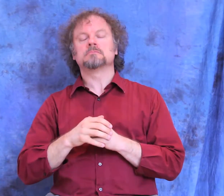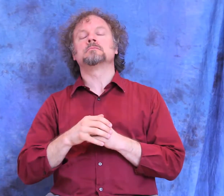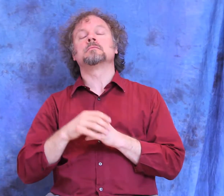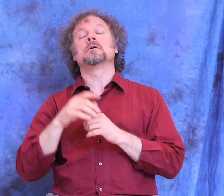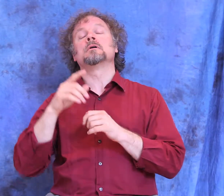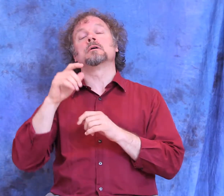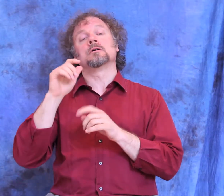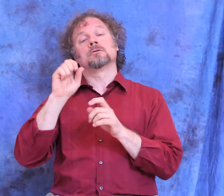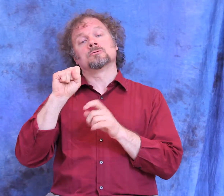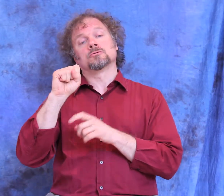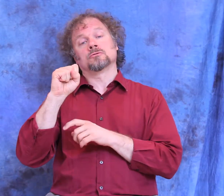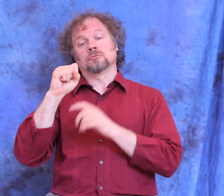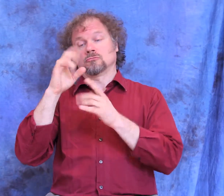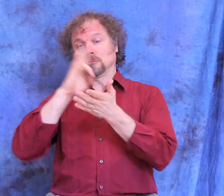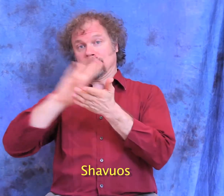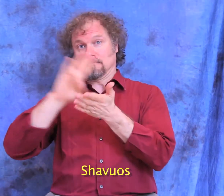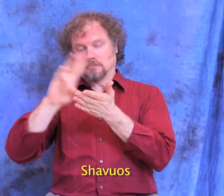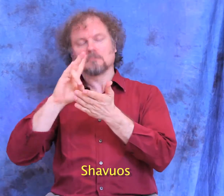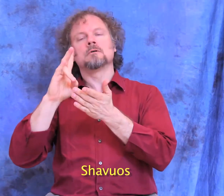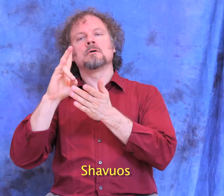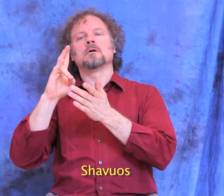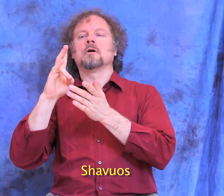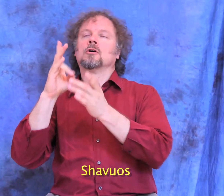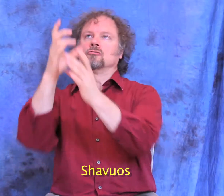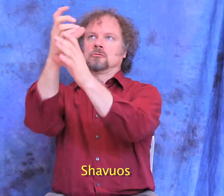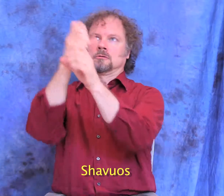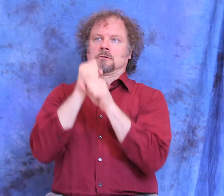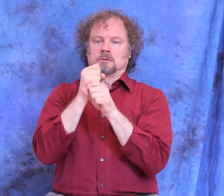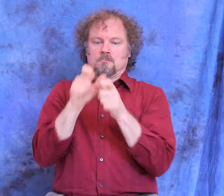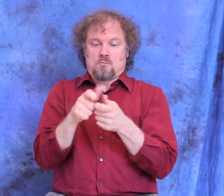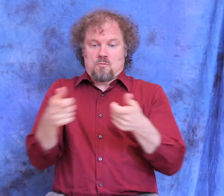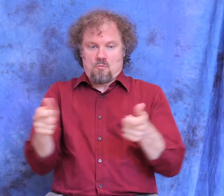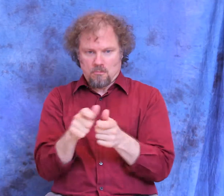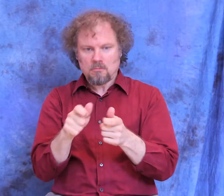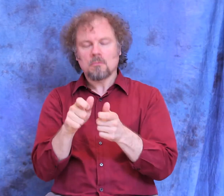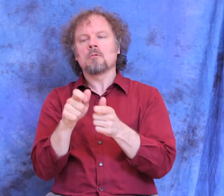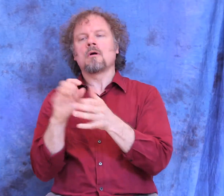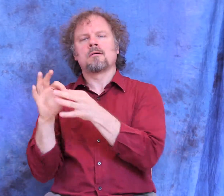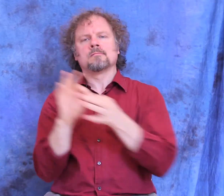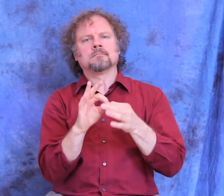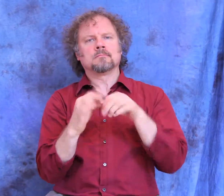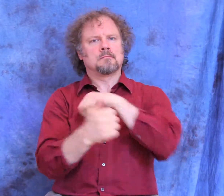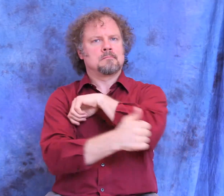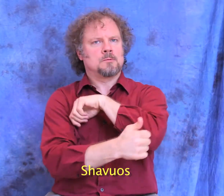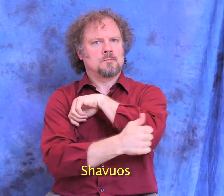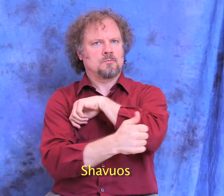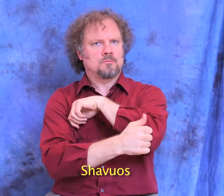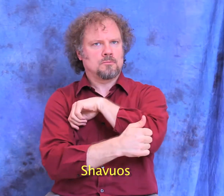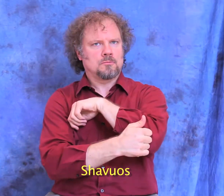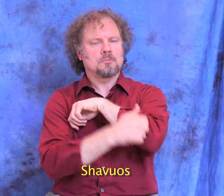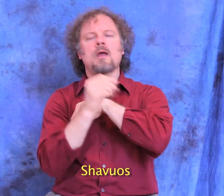Shavuos is the day when the Jews received the Torah, and it is connected to Passover and the Exodus from Egypt.